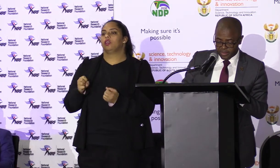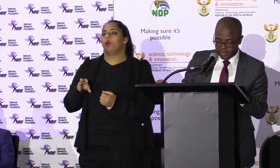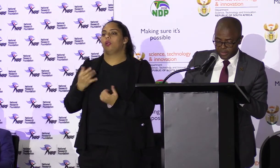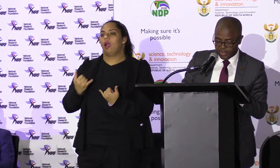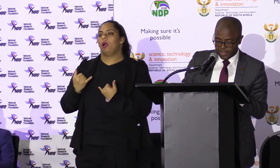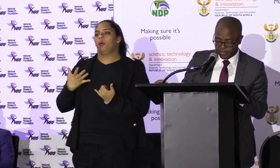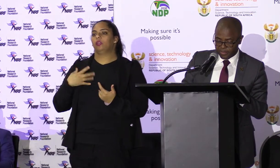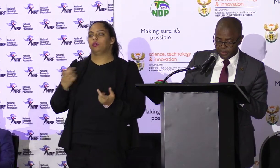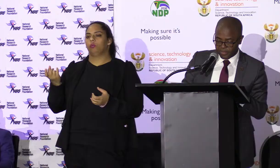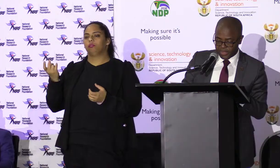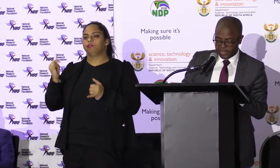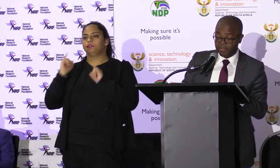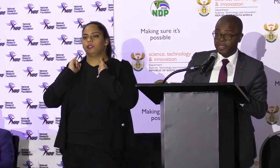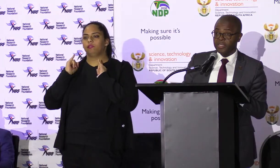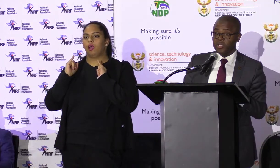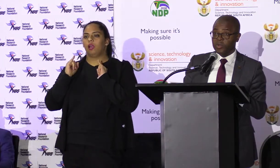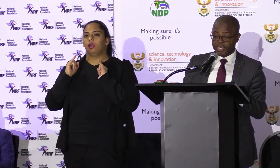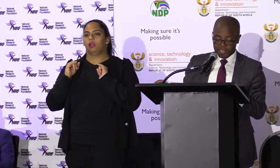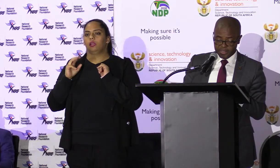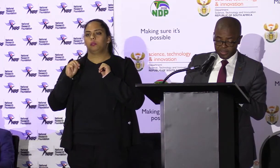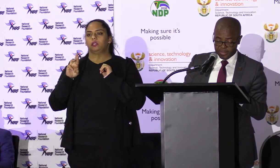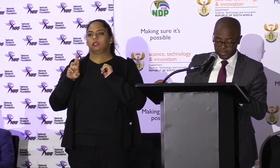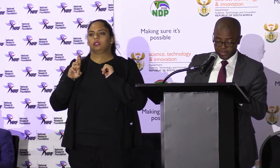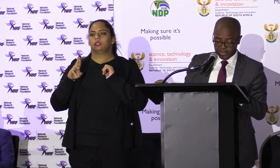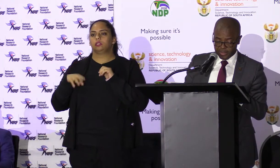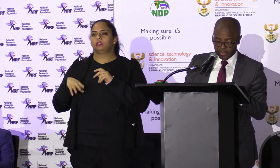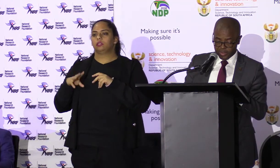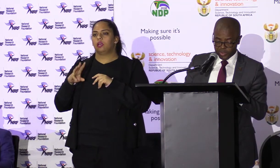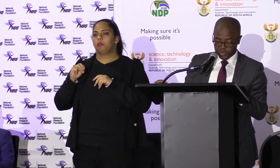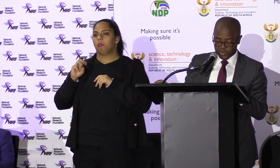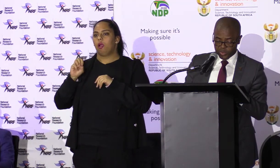invite Mr. Mangoi